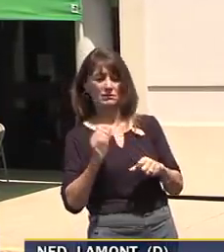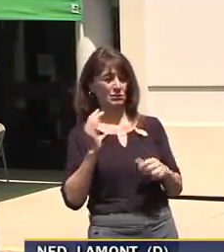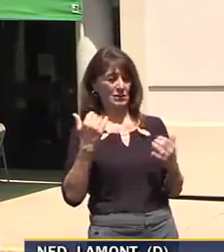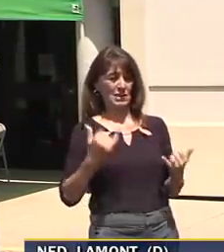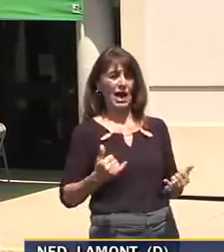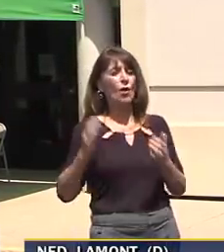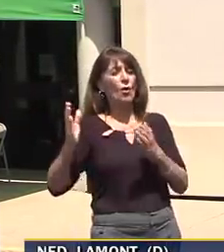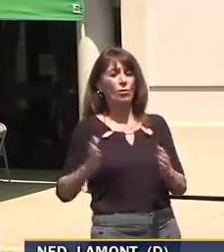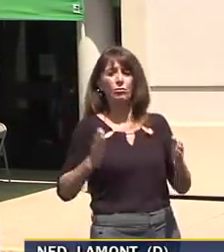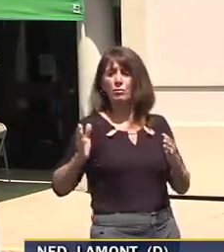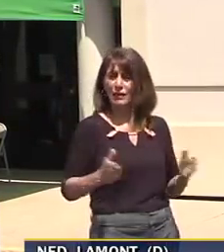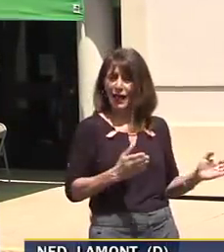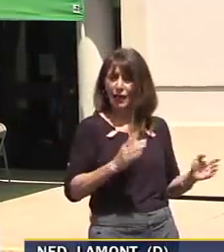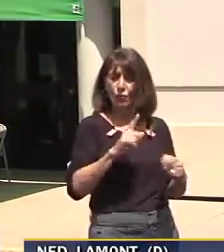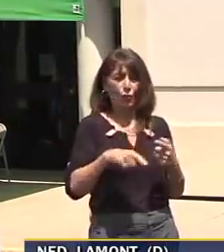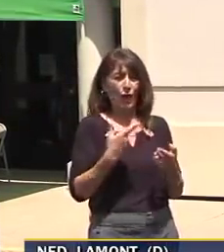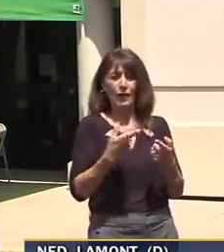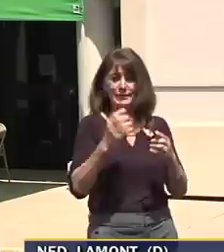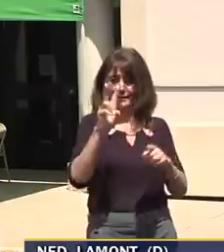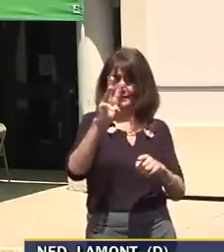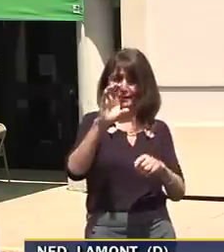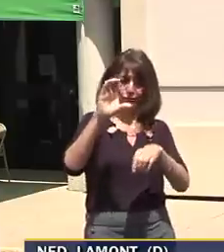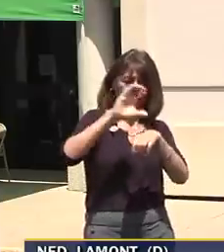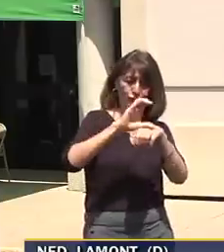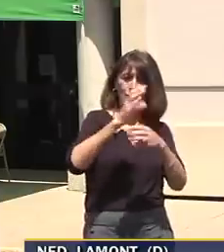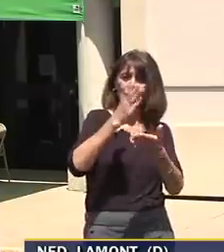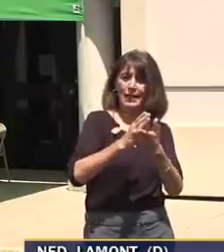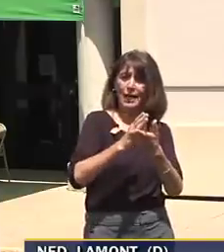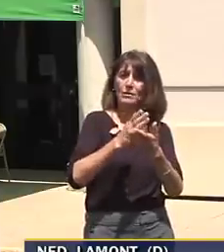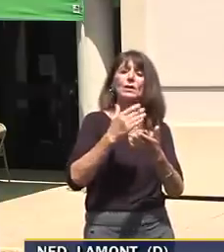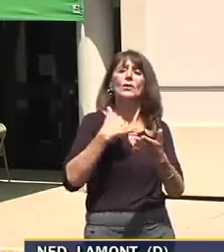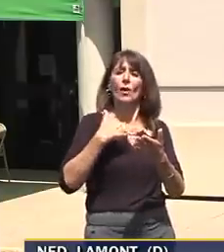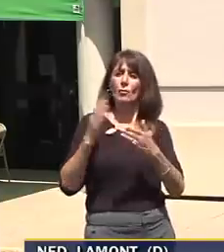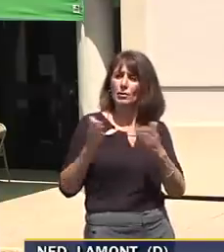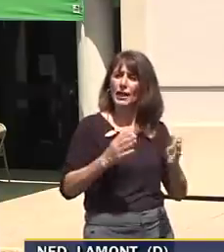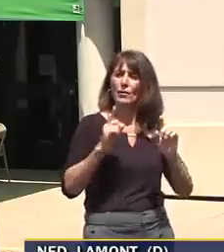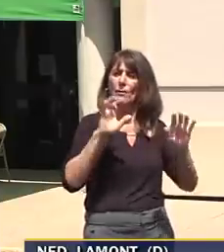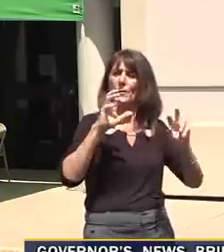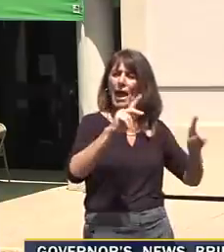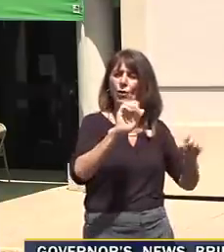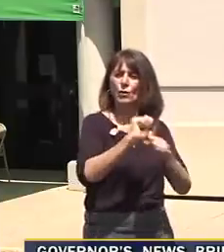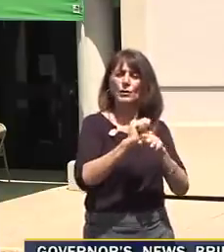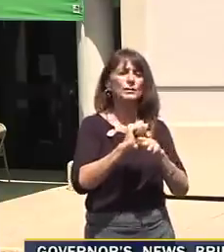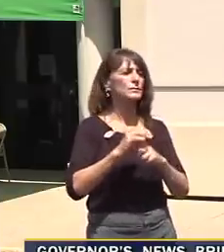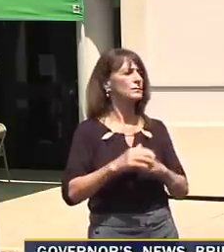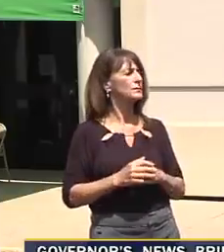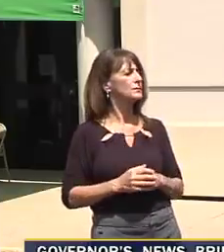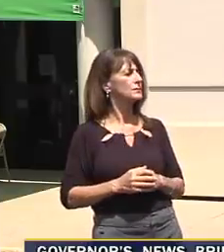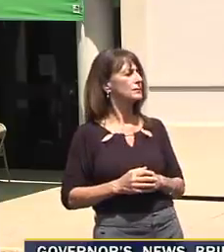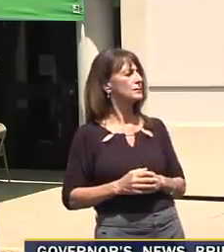to plan for that day that you get back to work, now that all the stores and businesses are pretty much open.